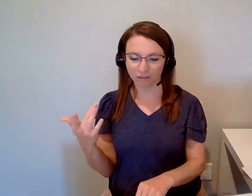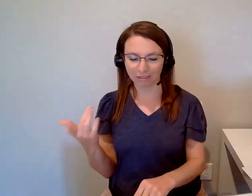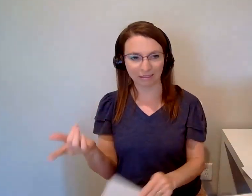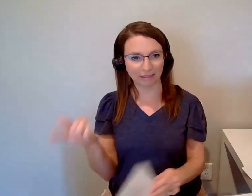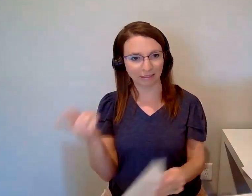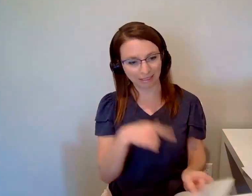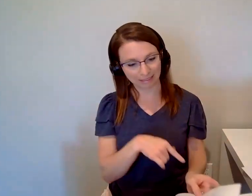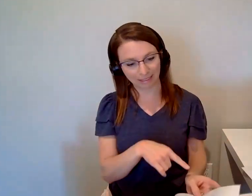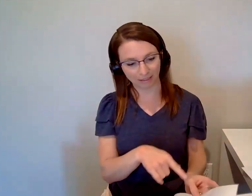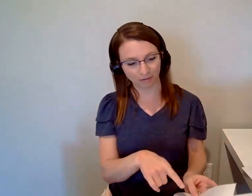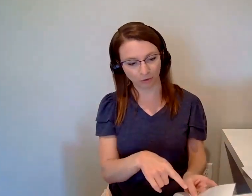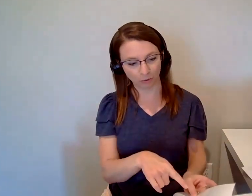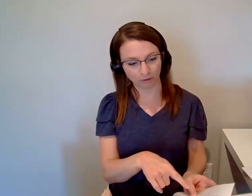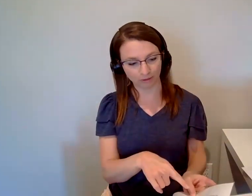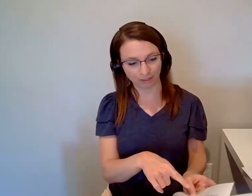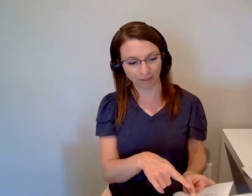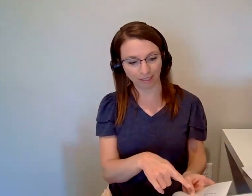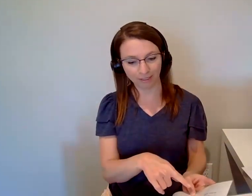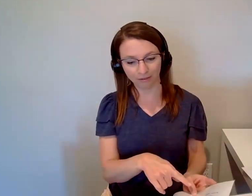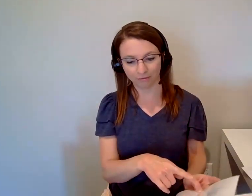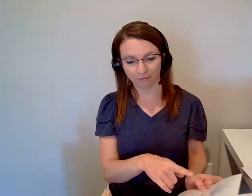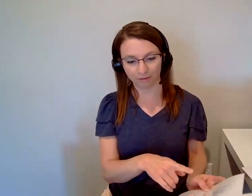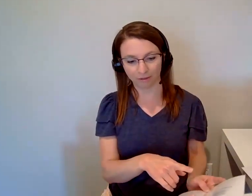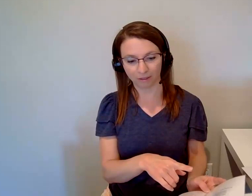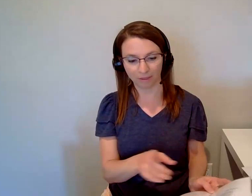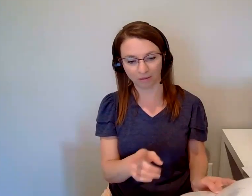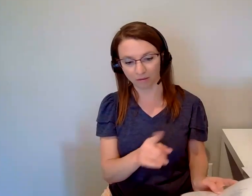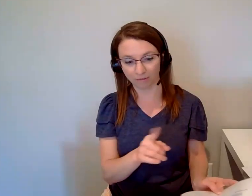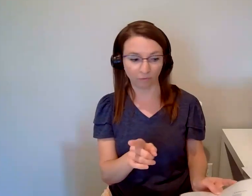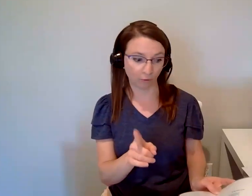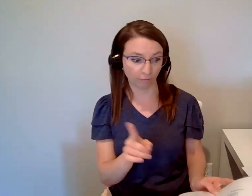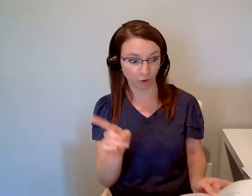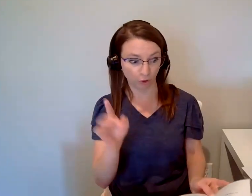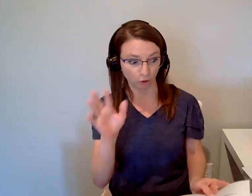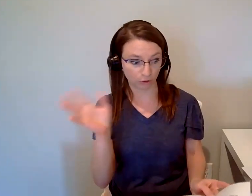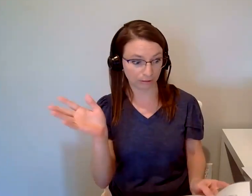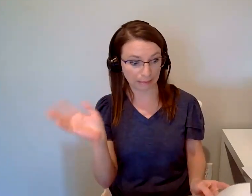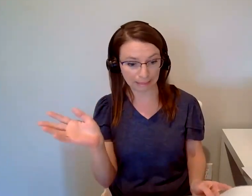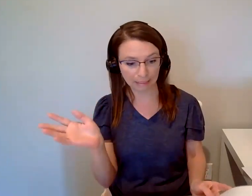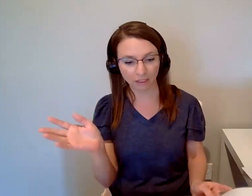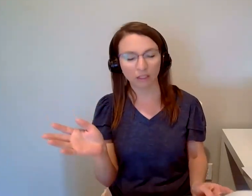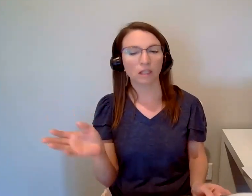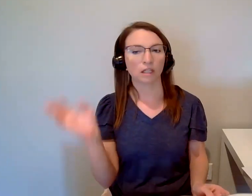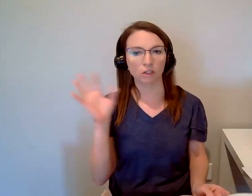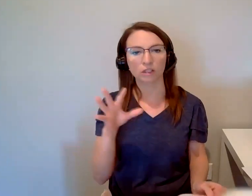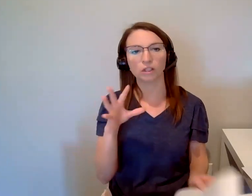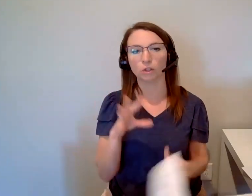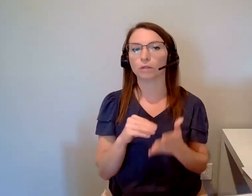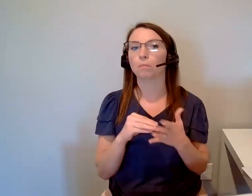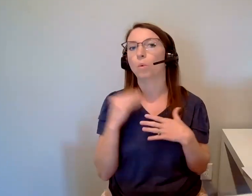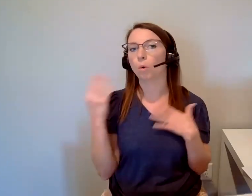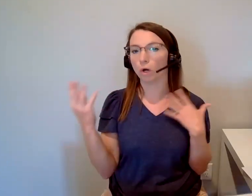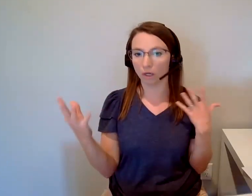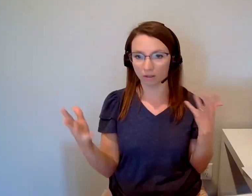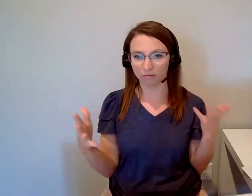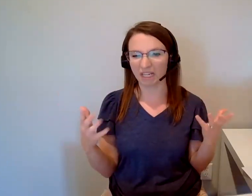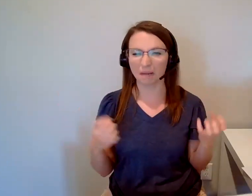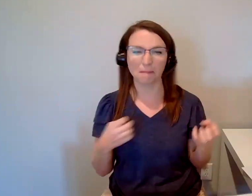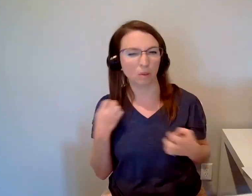is a link at the end of your study guide. I call it for further study. And you can learn more like